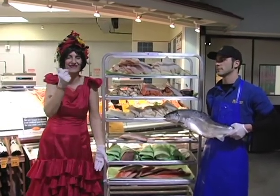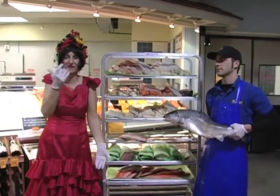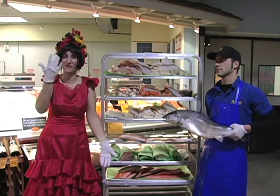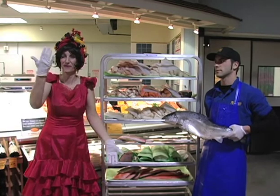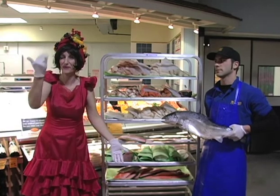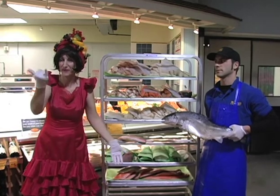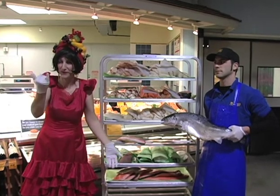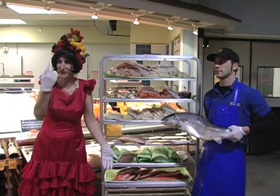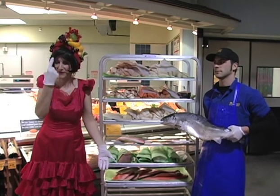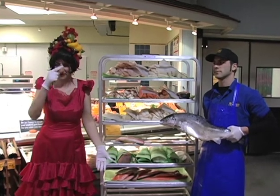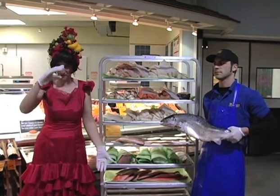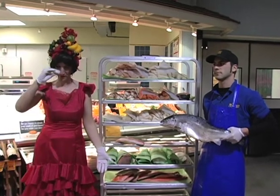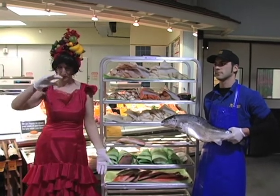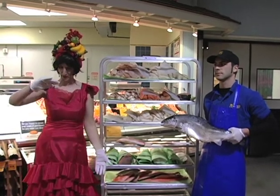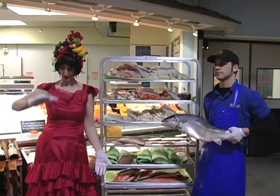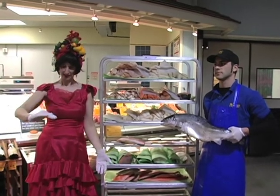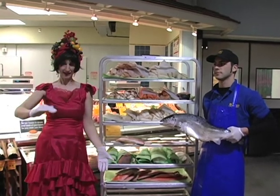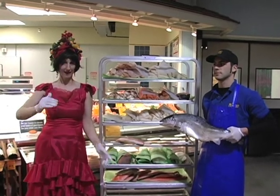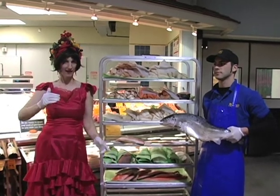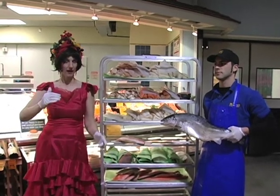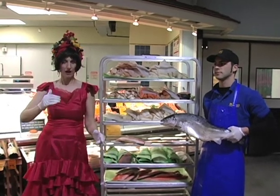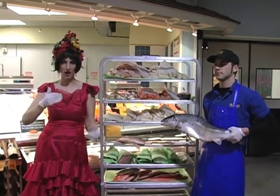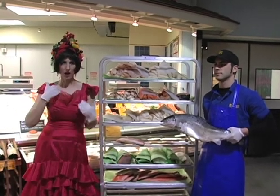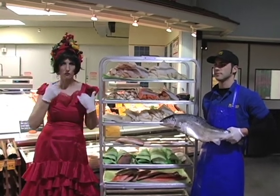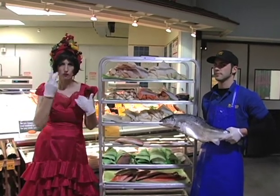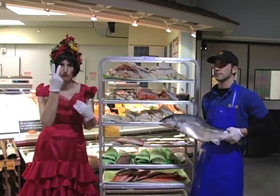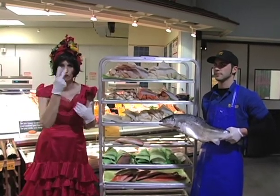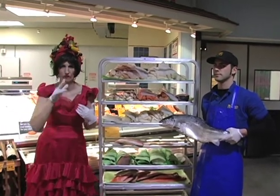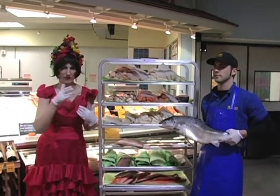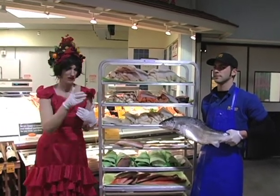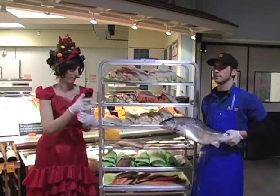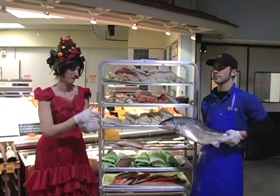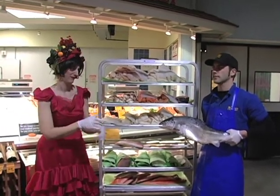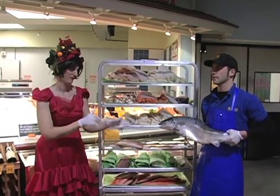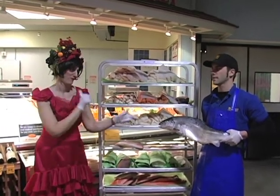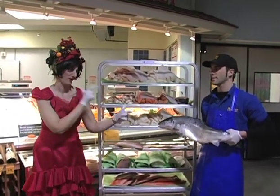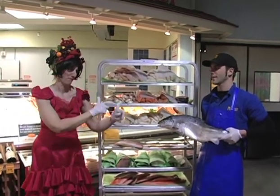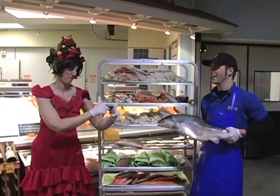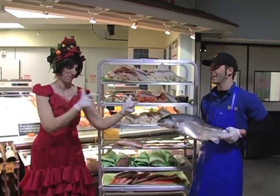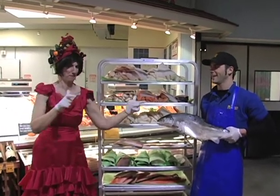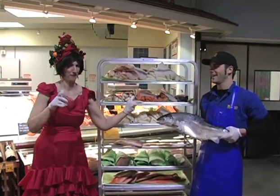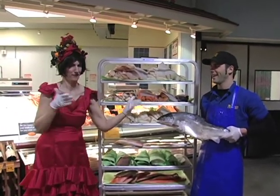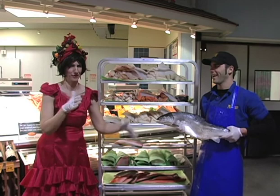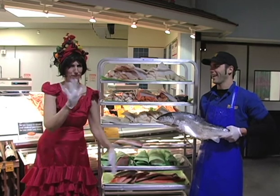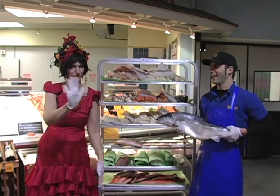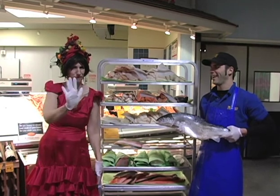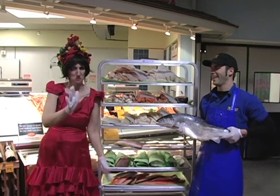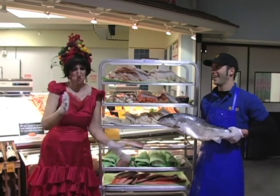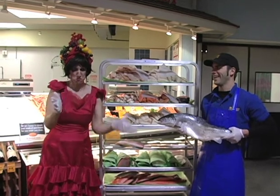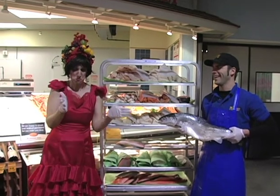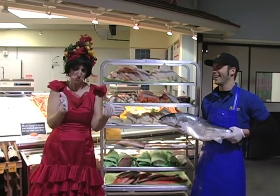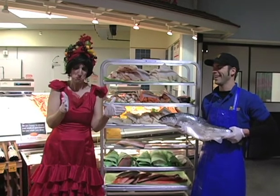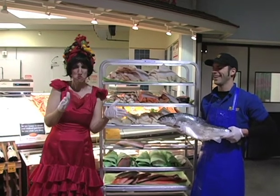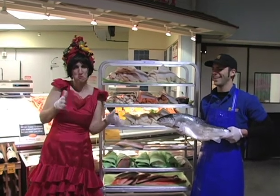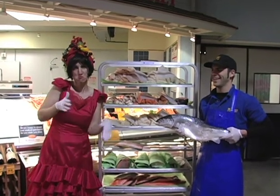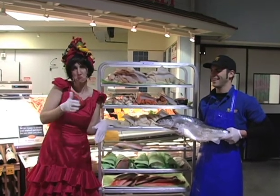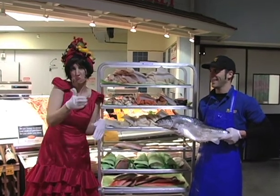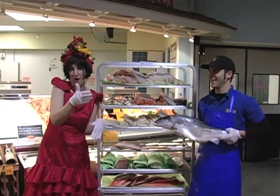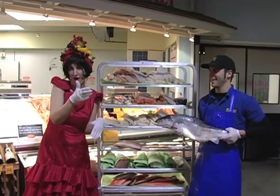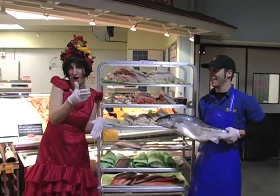too. Why? Because there was one little boy, and he had two fish. It wasn't probably a big fish. Probably it was a